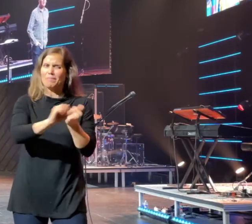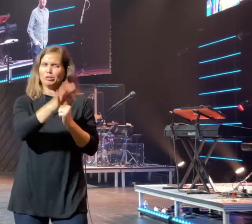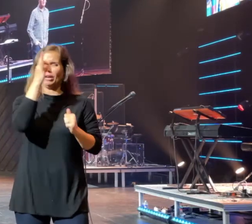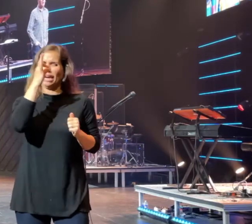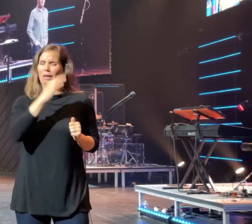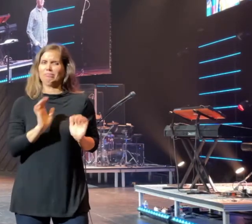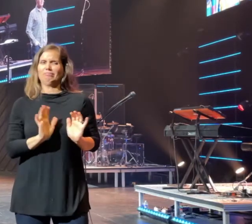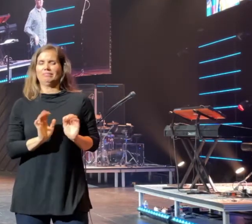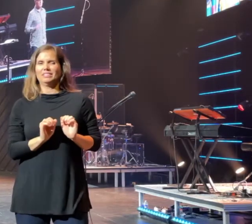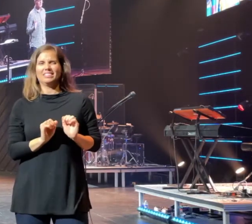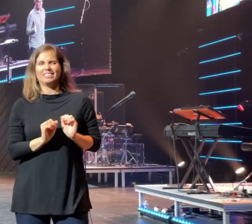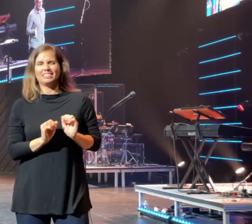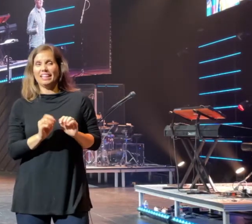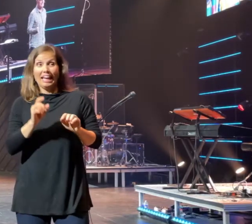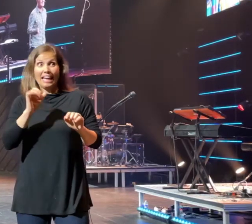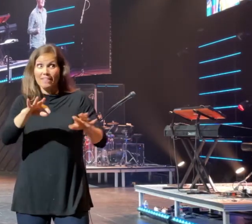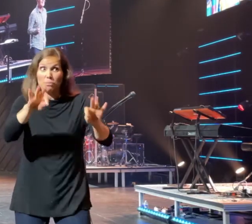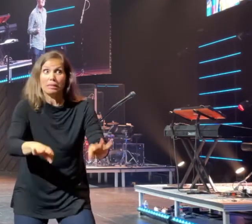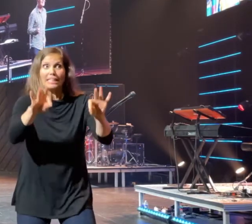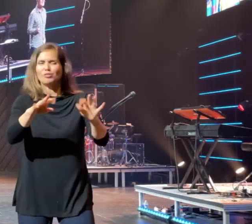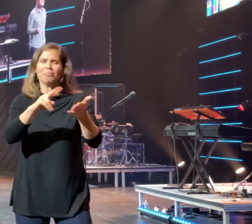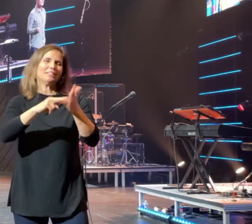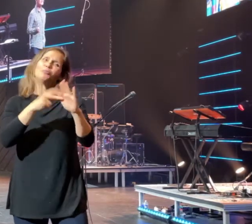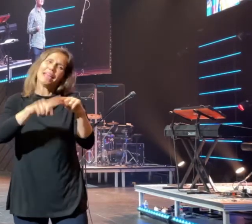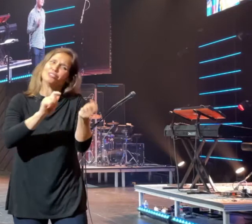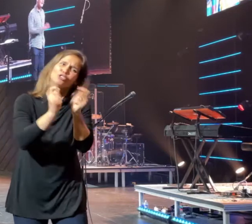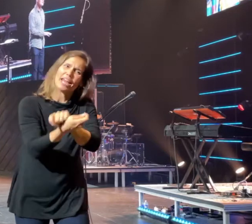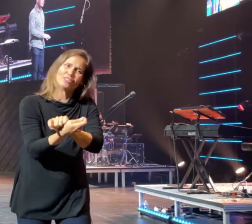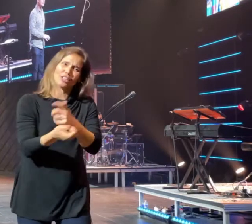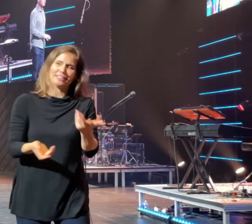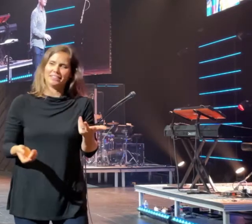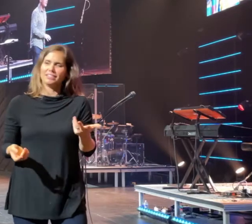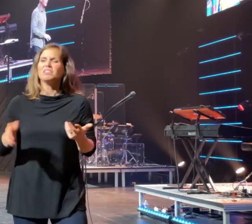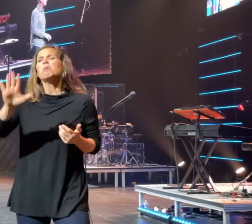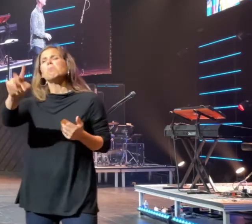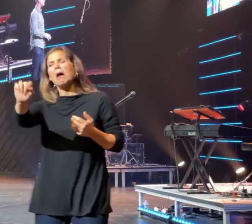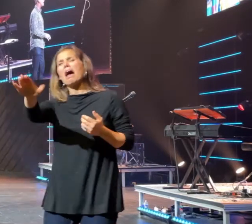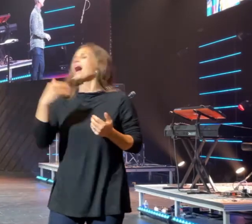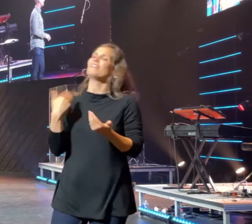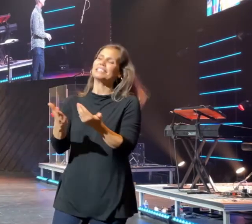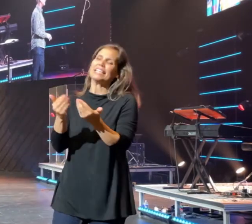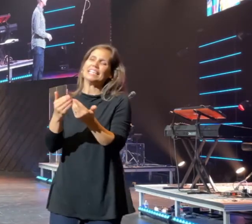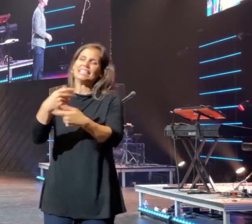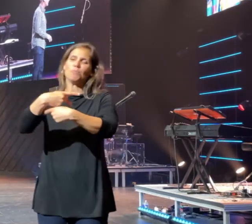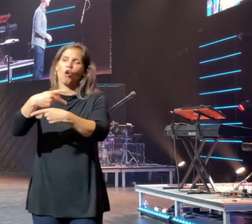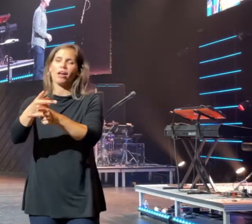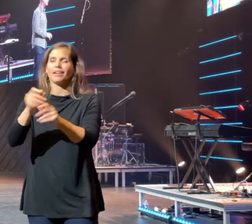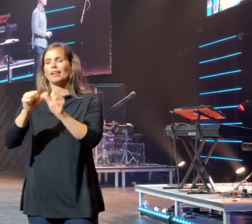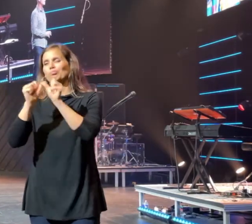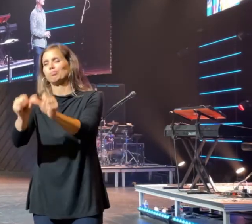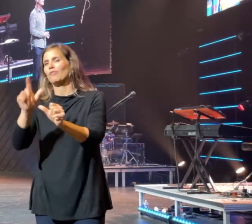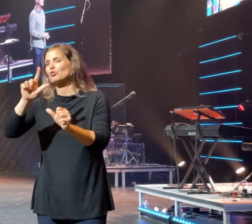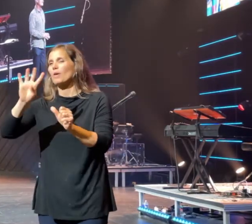and there's no turning back, okay? So he said, but I got this other, you know, easy product, this sort of 24-hour thing